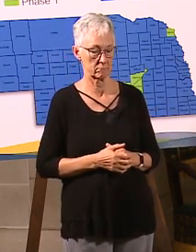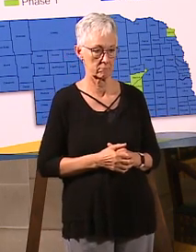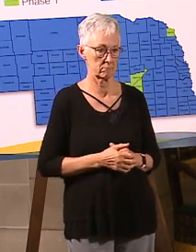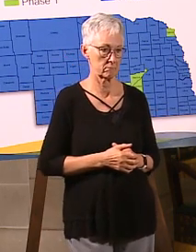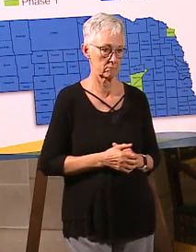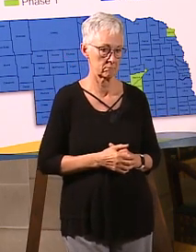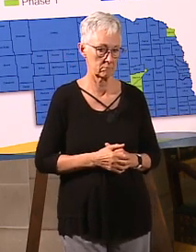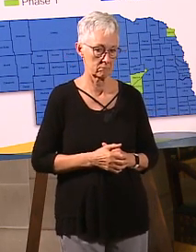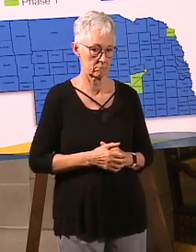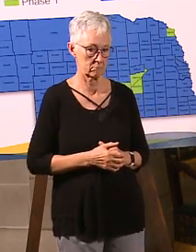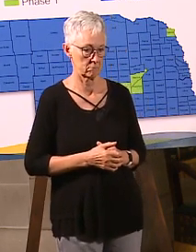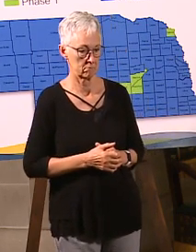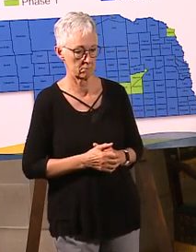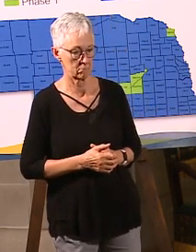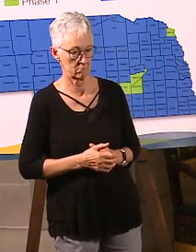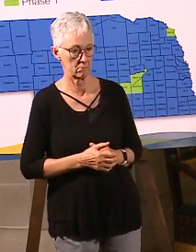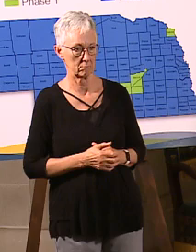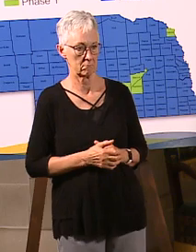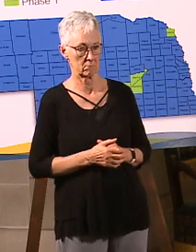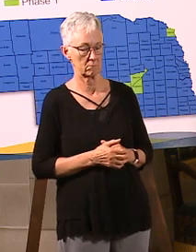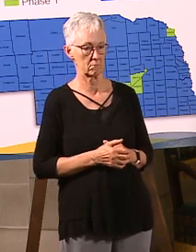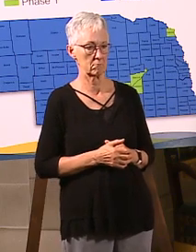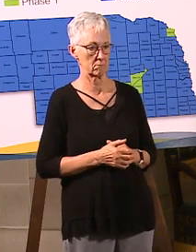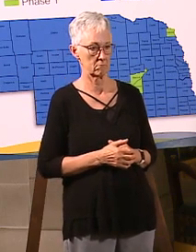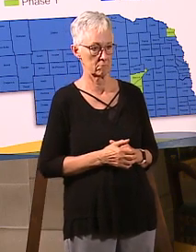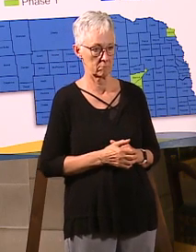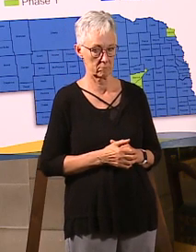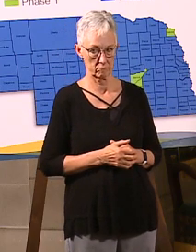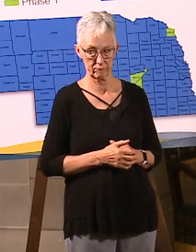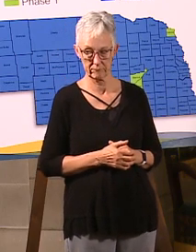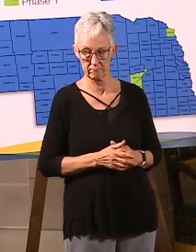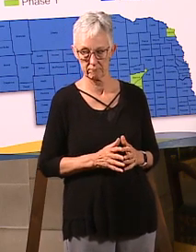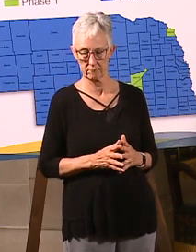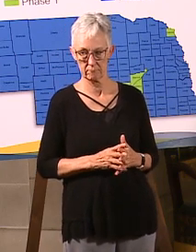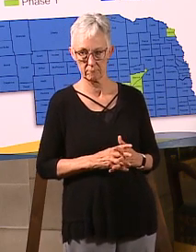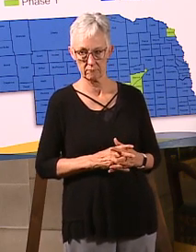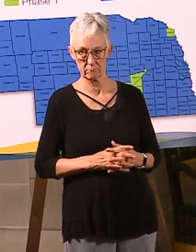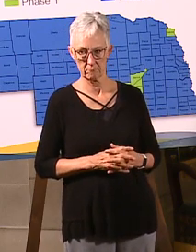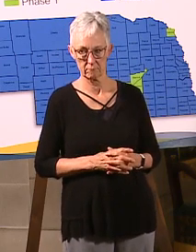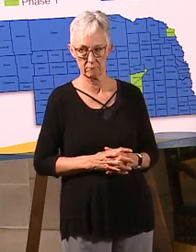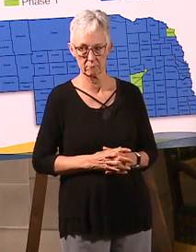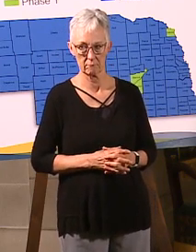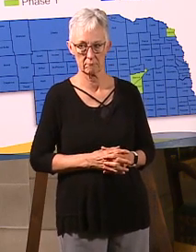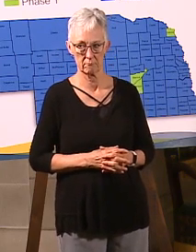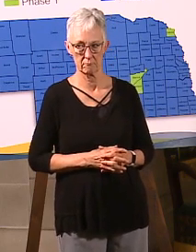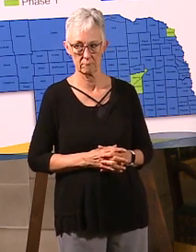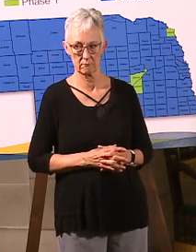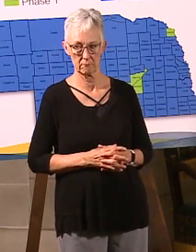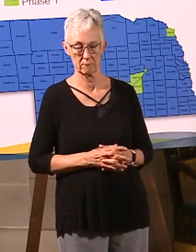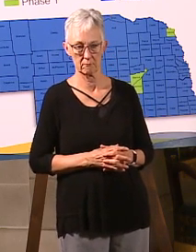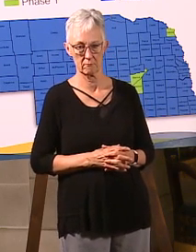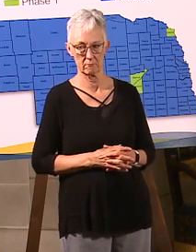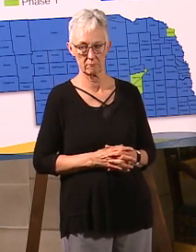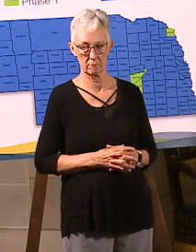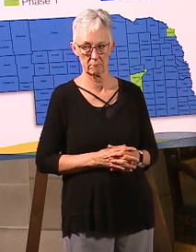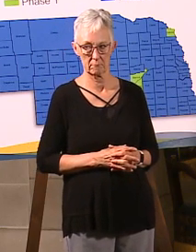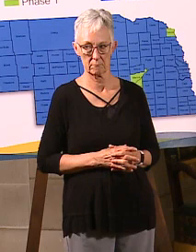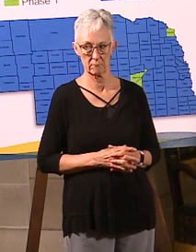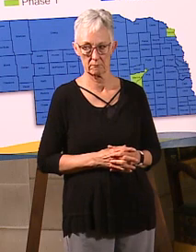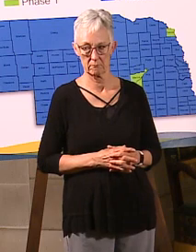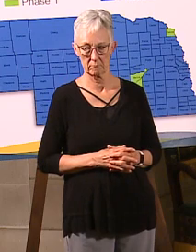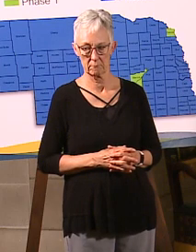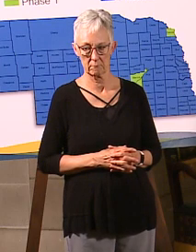with the number of ICU beds is increasing. He wants to know, is there concern about having properly trained nurses to care for